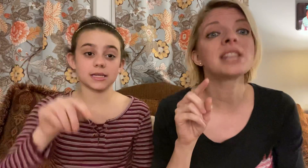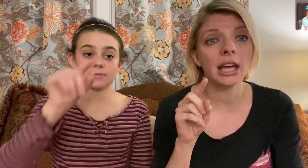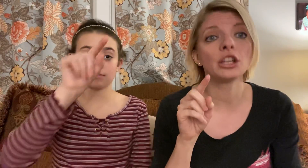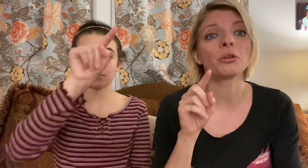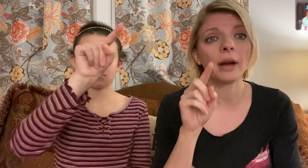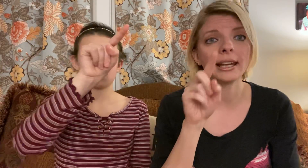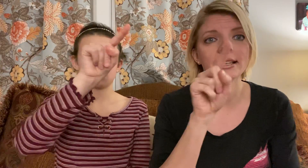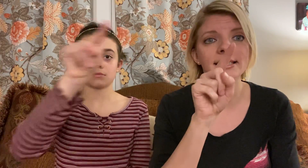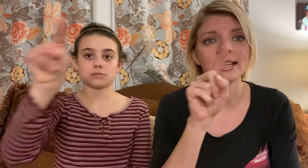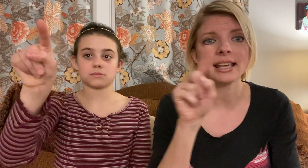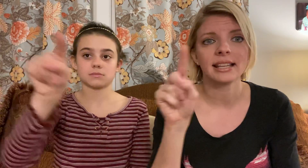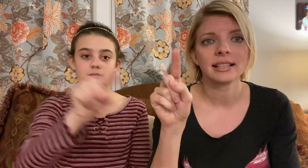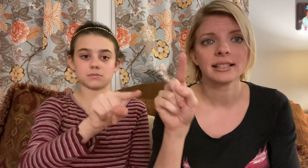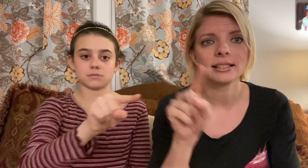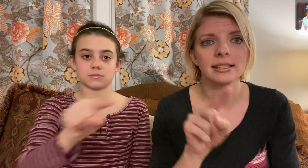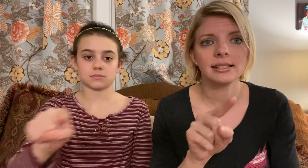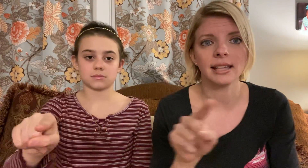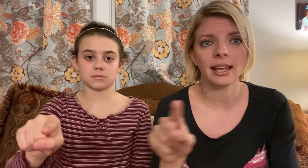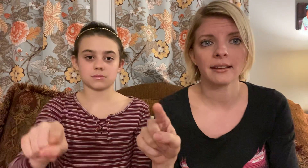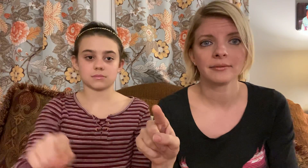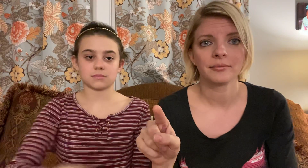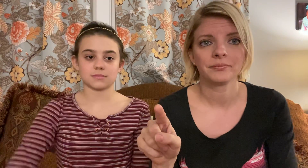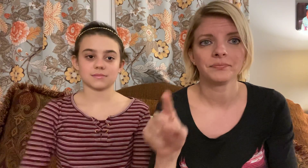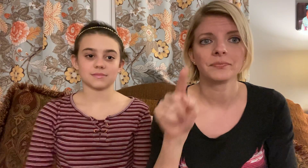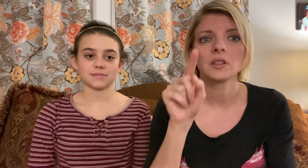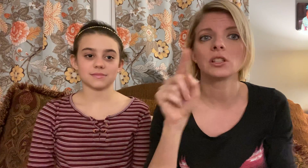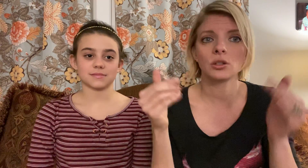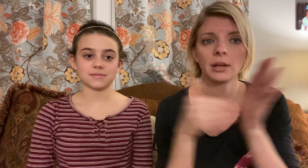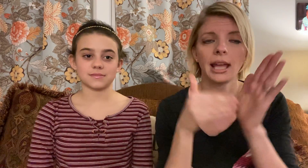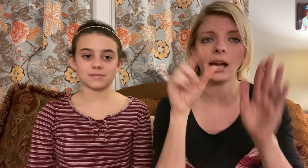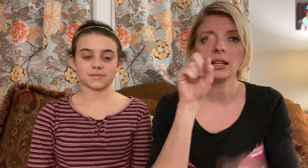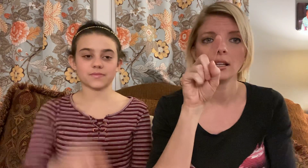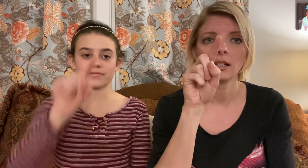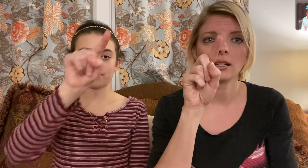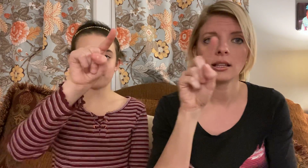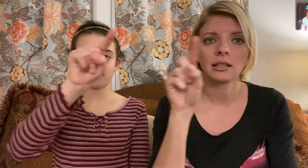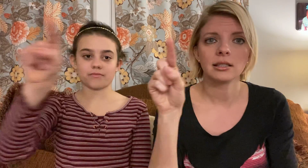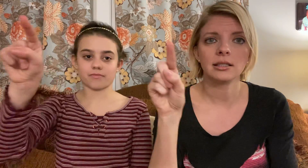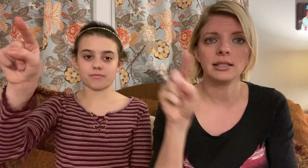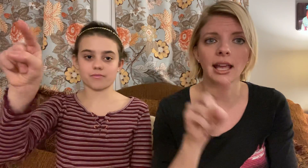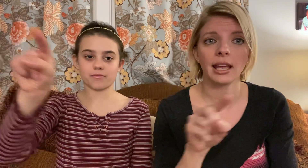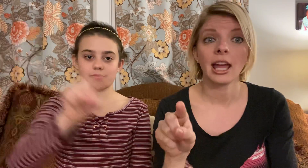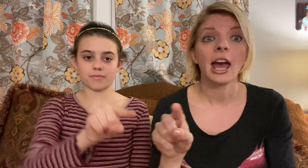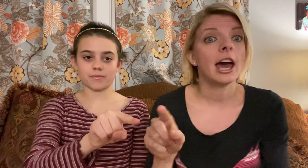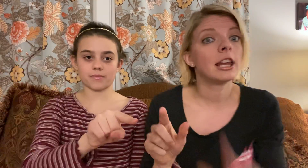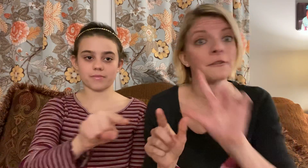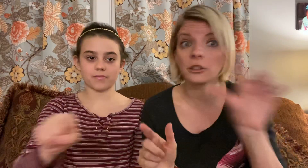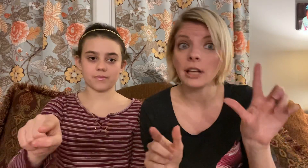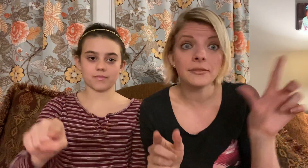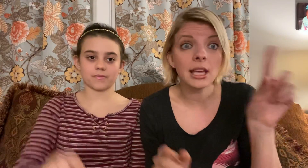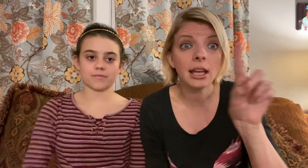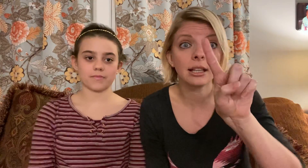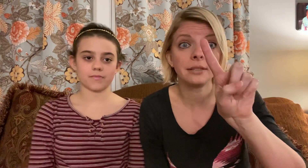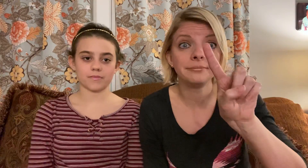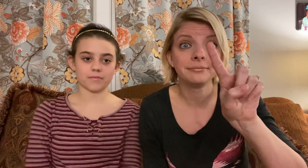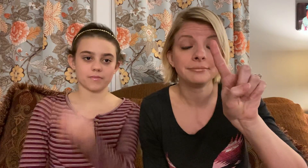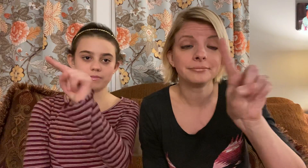Pretend you're writing a Z. Z. Let's do it again. Z. And if you're left-handed,